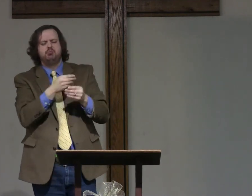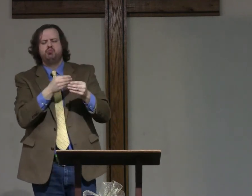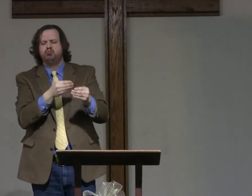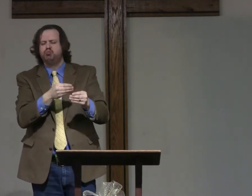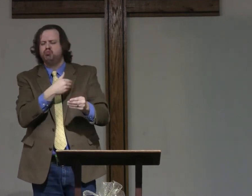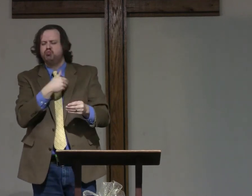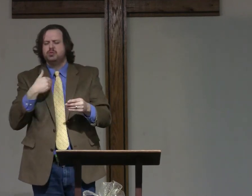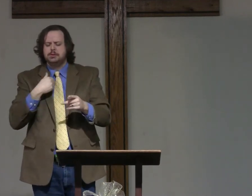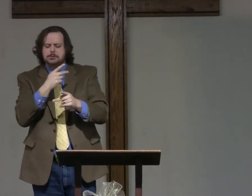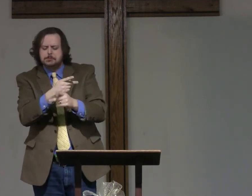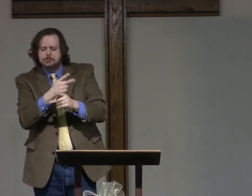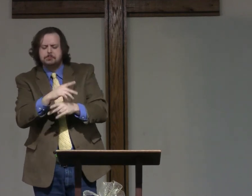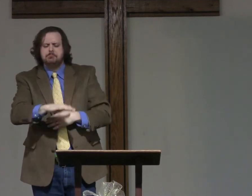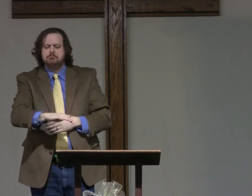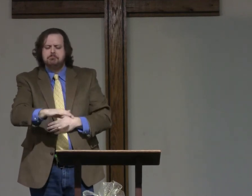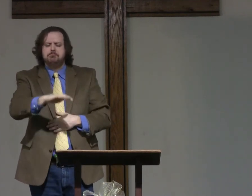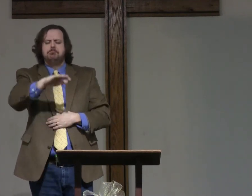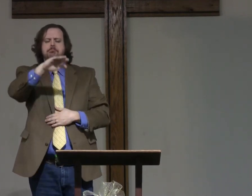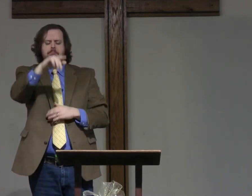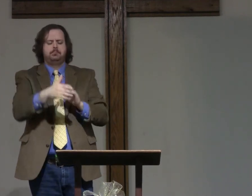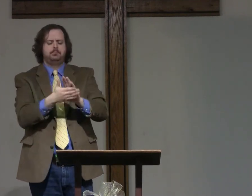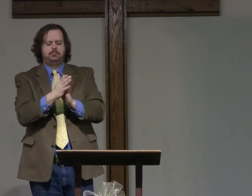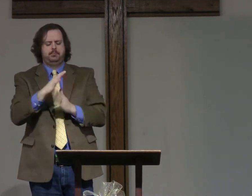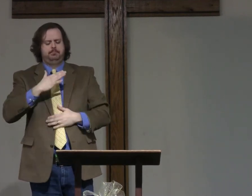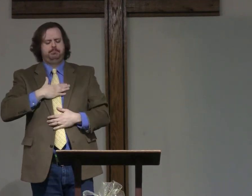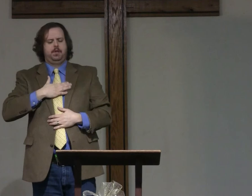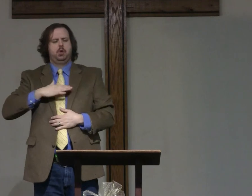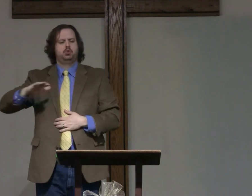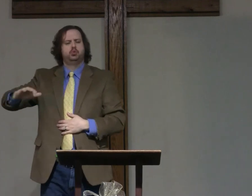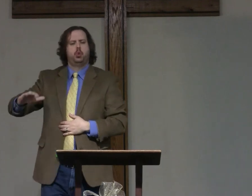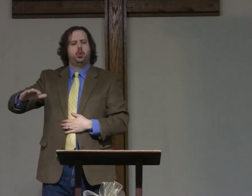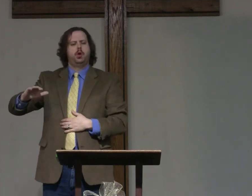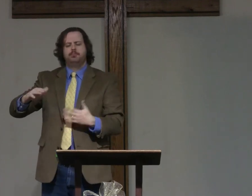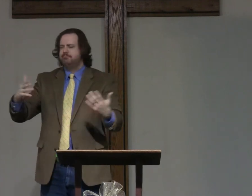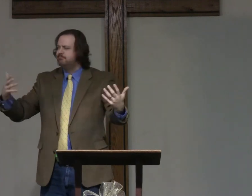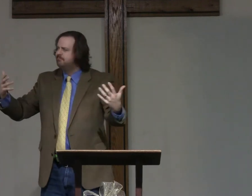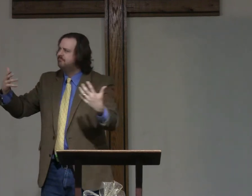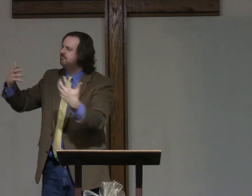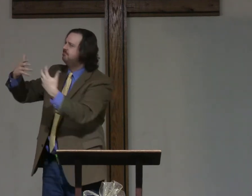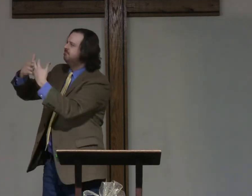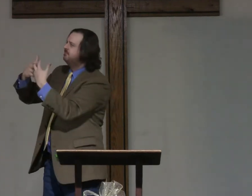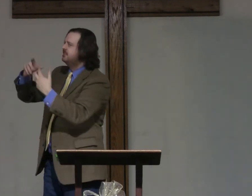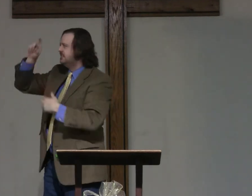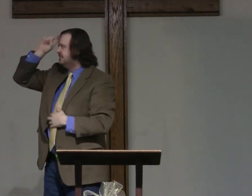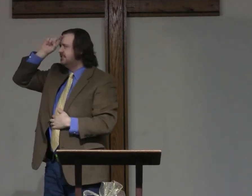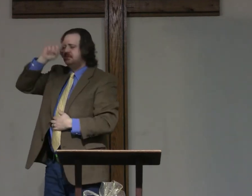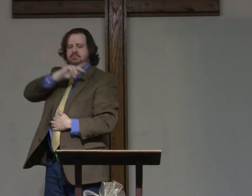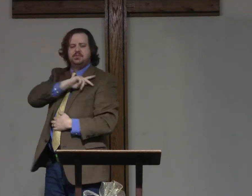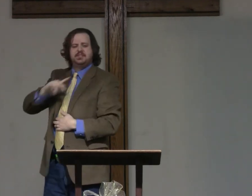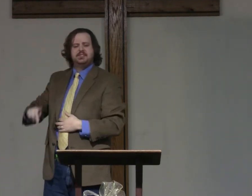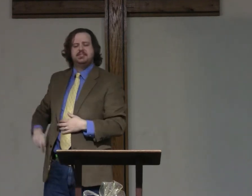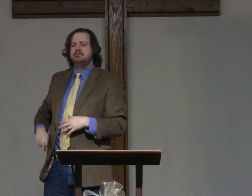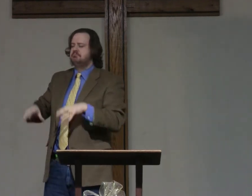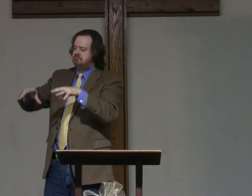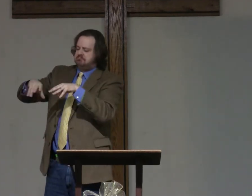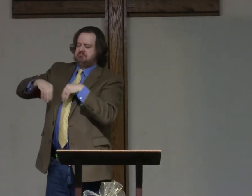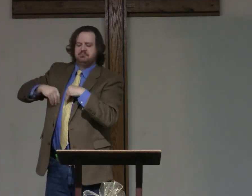And she said, "I will take him as my son. Go get your mother to come and be his